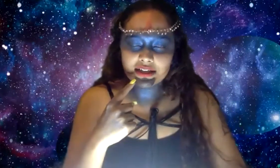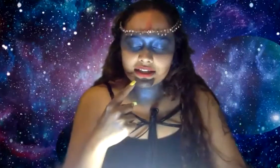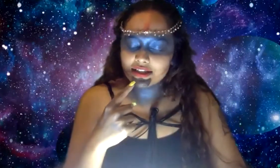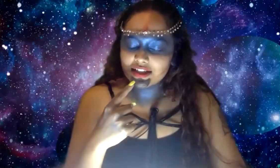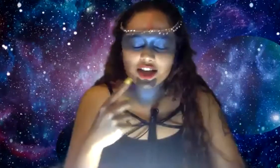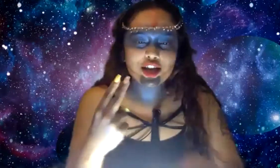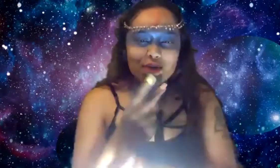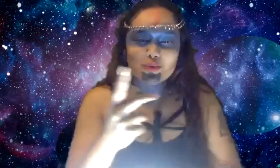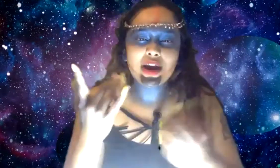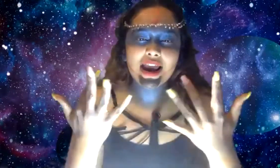And I looked at my hands.